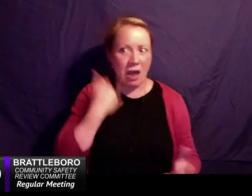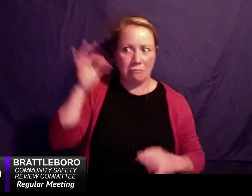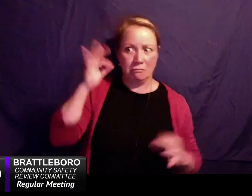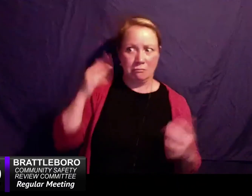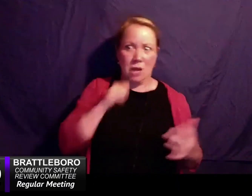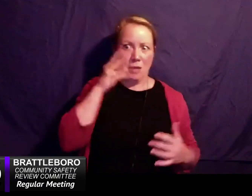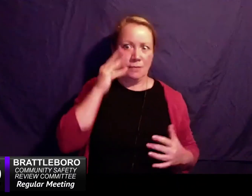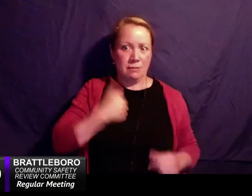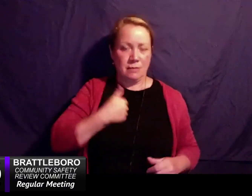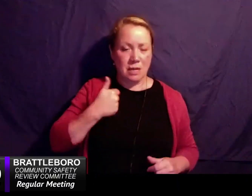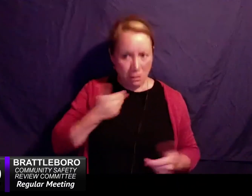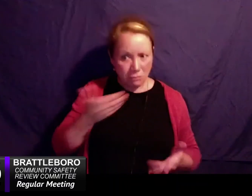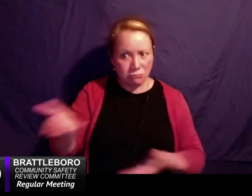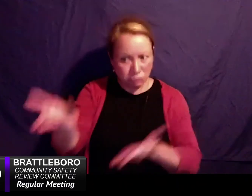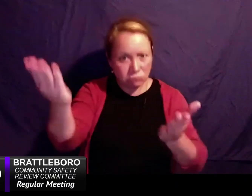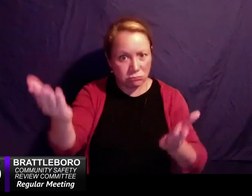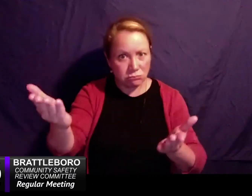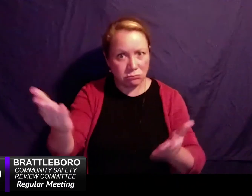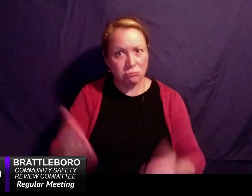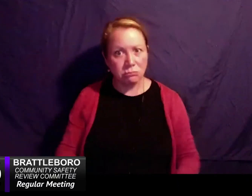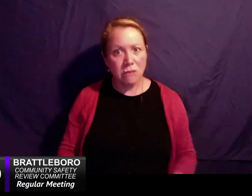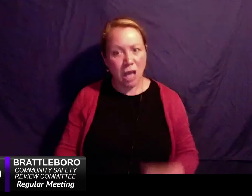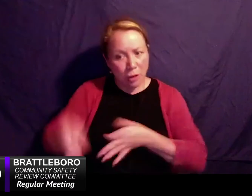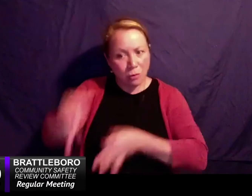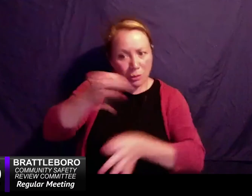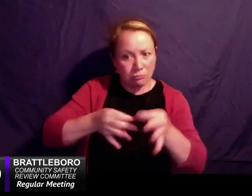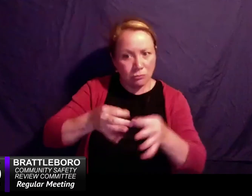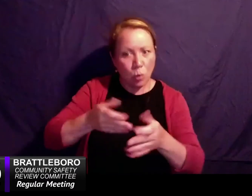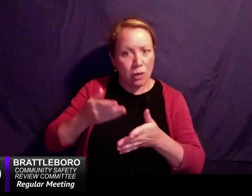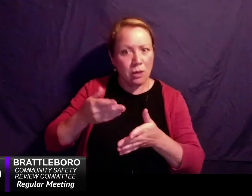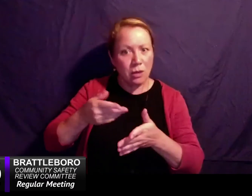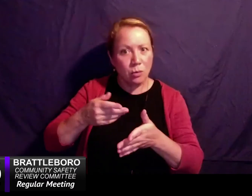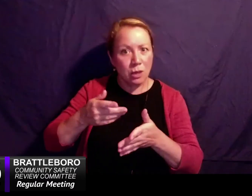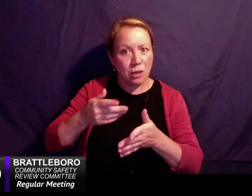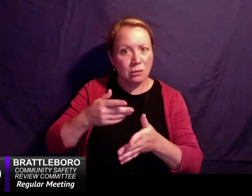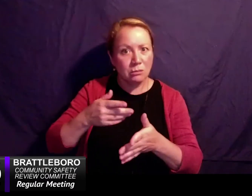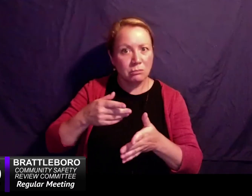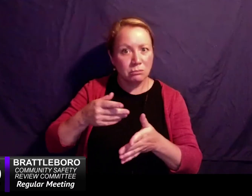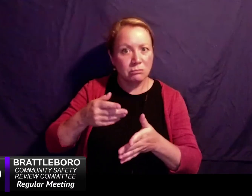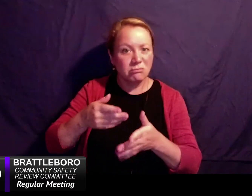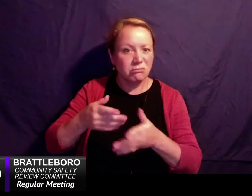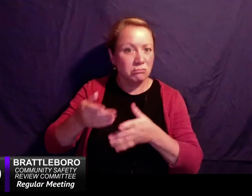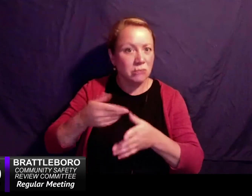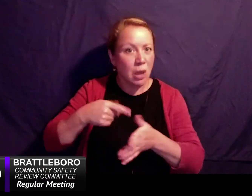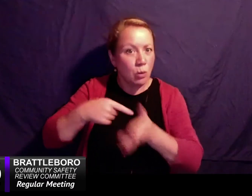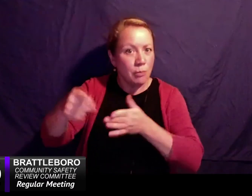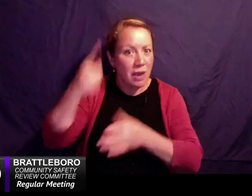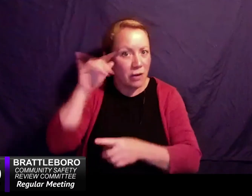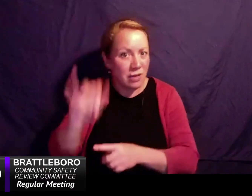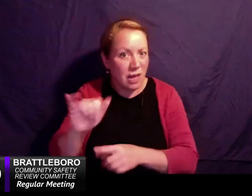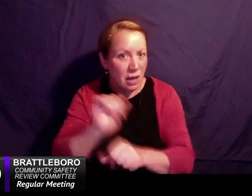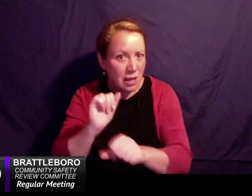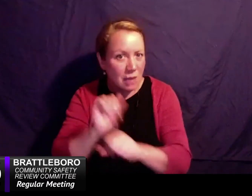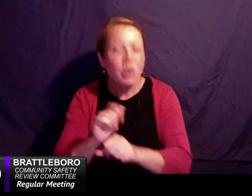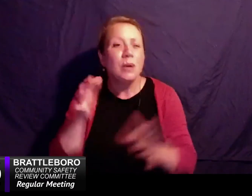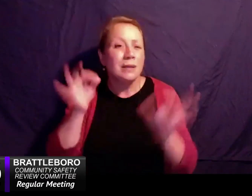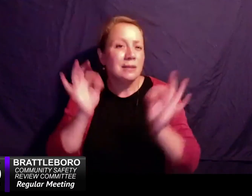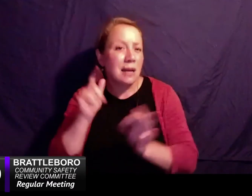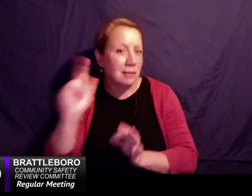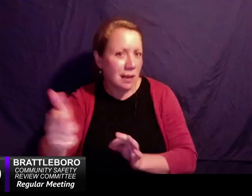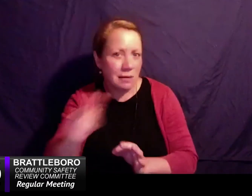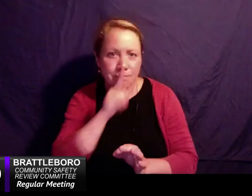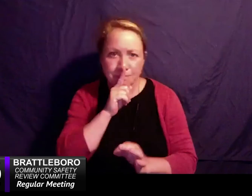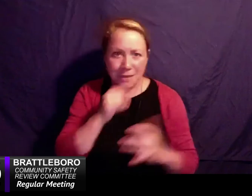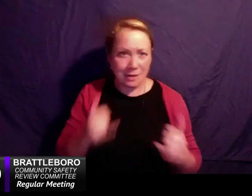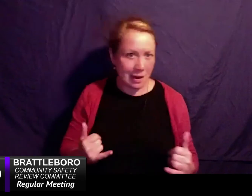those people are getting some compensation for the intensity of that labor. So there's going to be those decisions to make later. We're not going to do that right